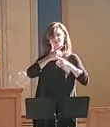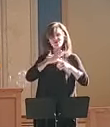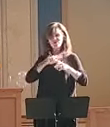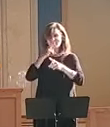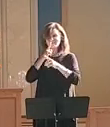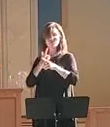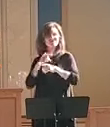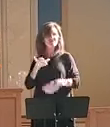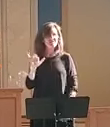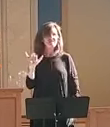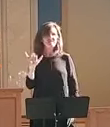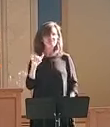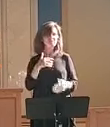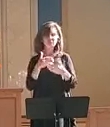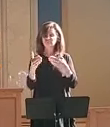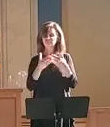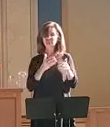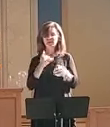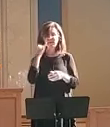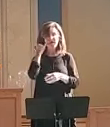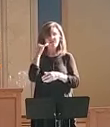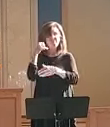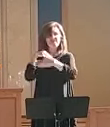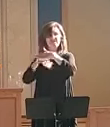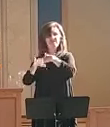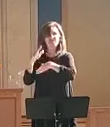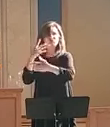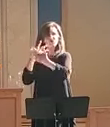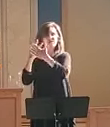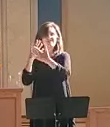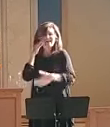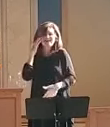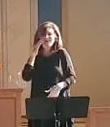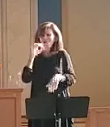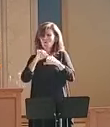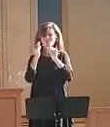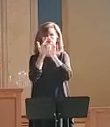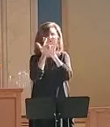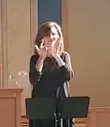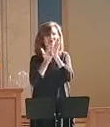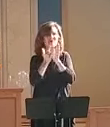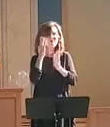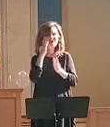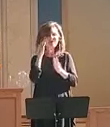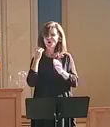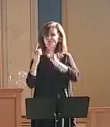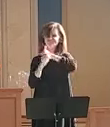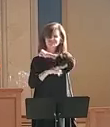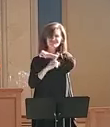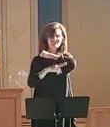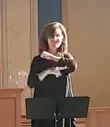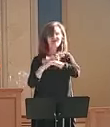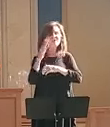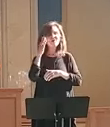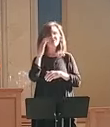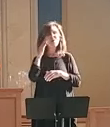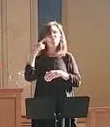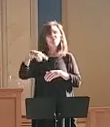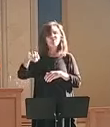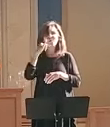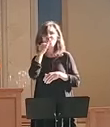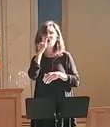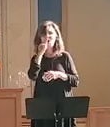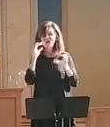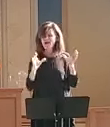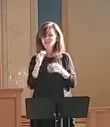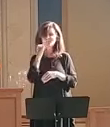sister. And yes, they know the crime, yes, they know the sentence, and yes, they know they're wrong in